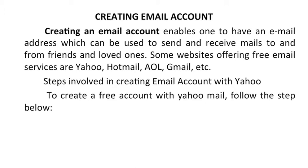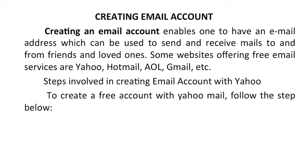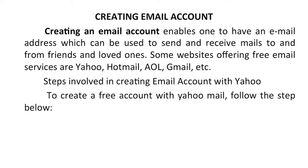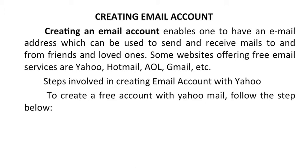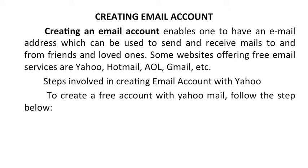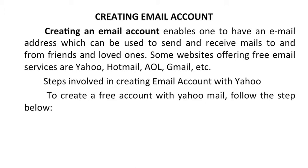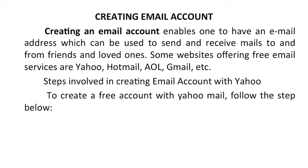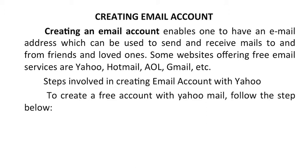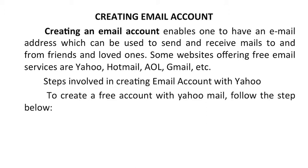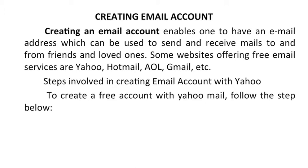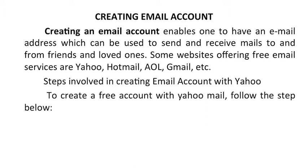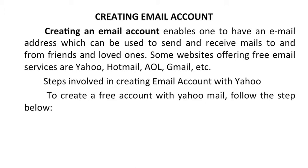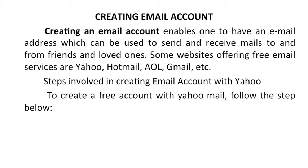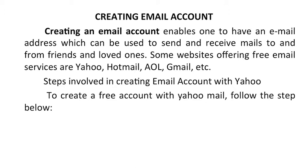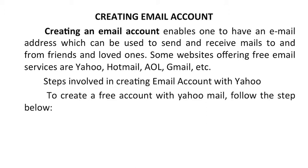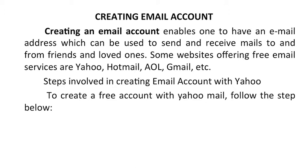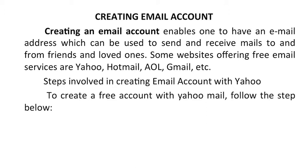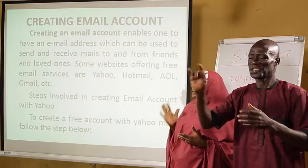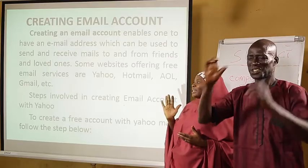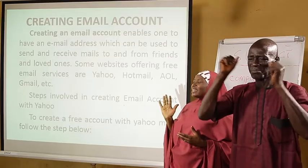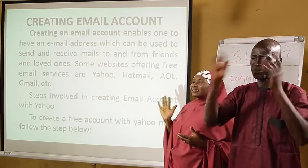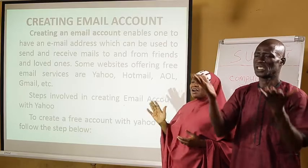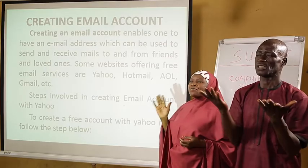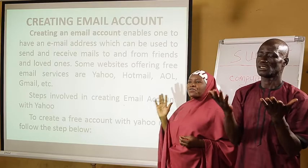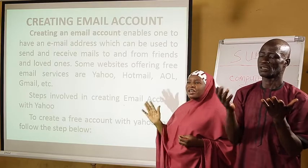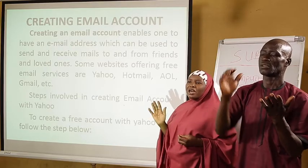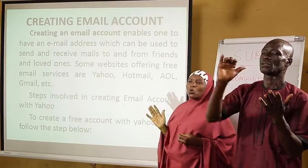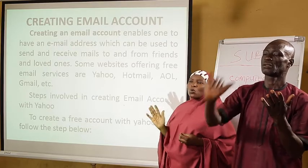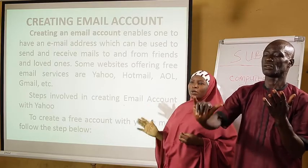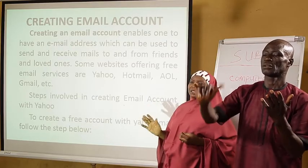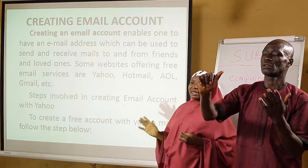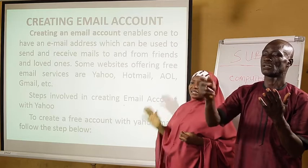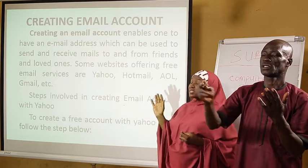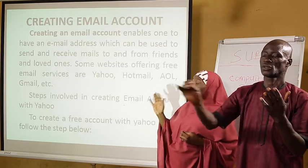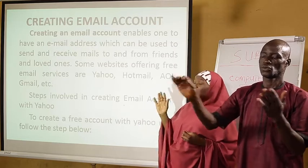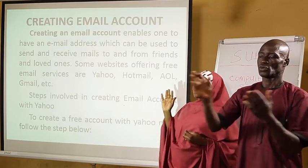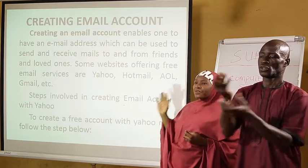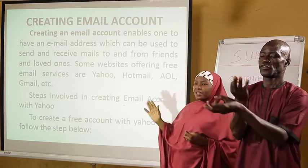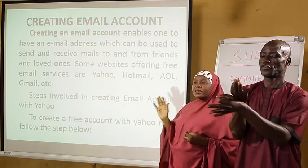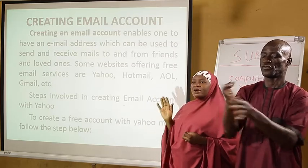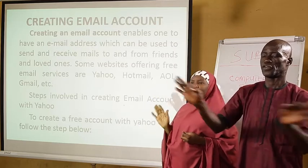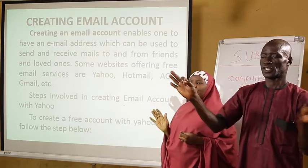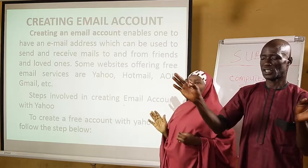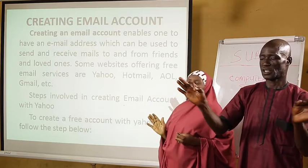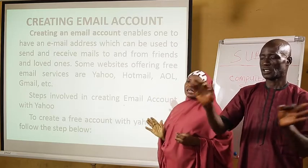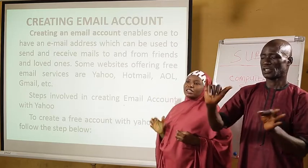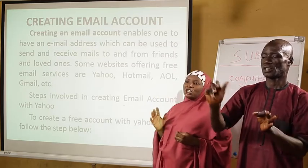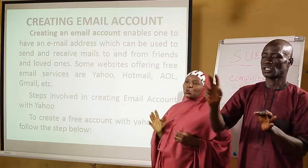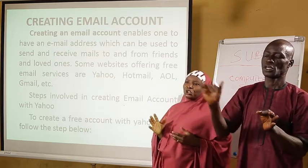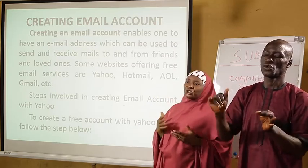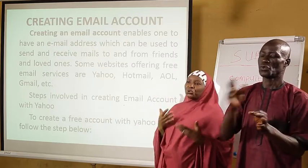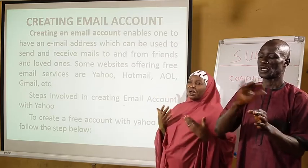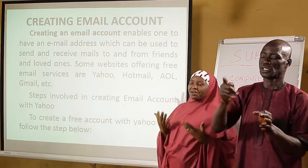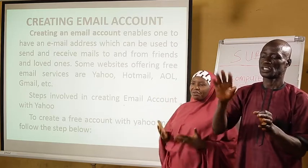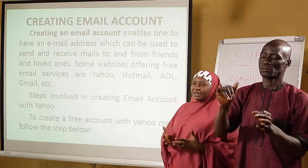AOL, Gmail, etc., among others. These are free Yahoo websites. These are free email websites